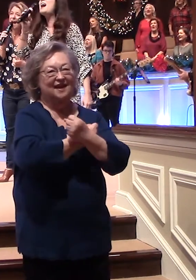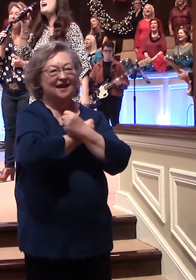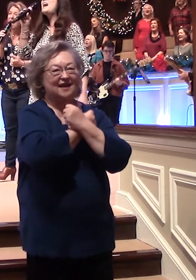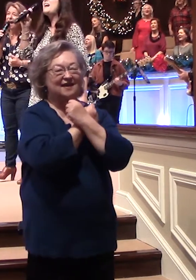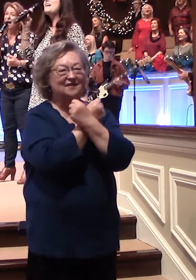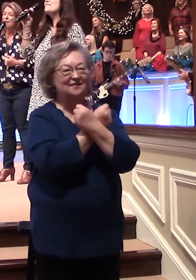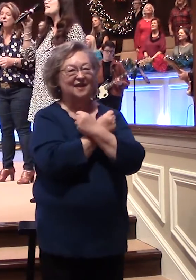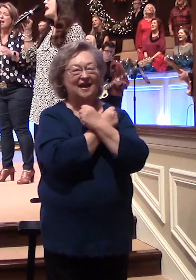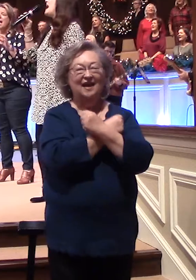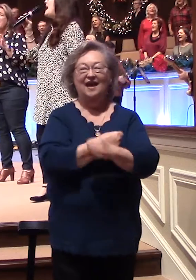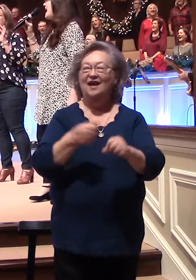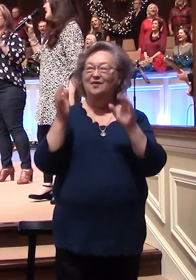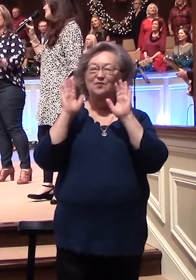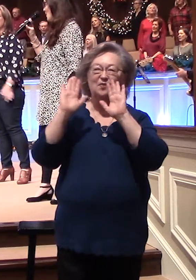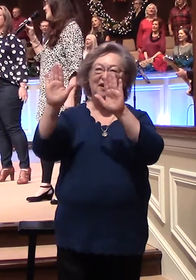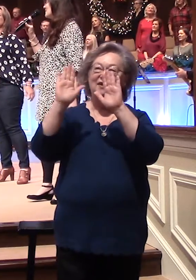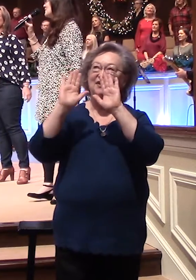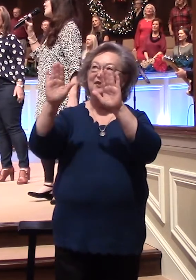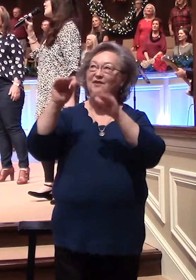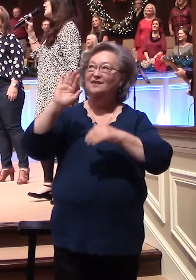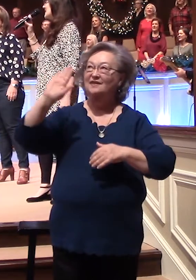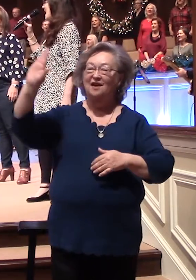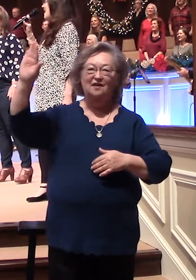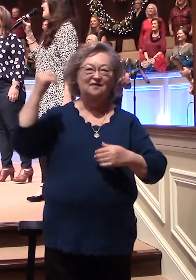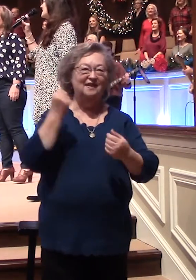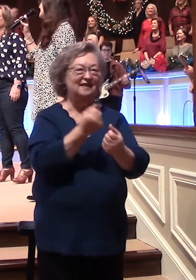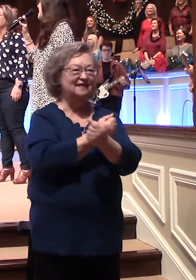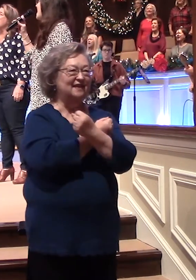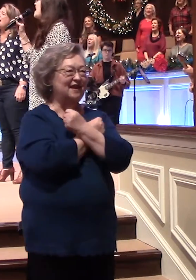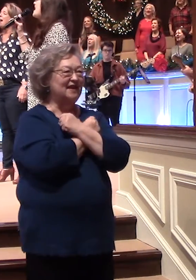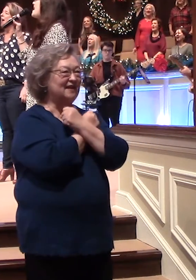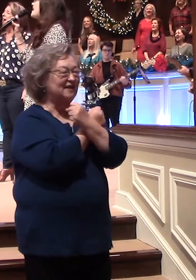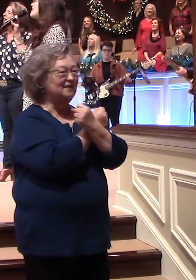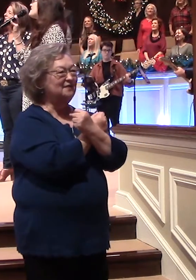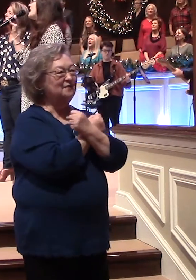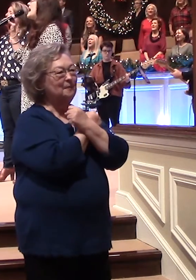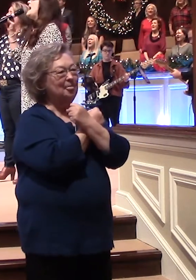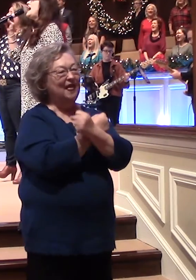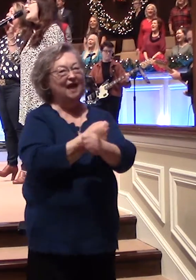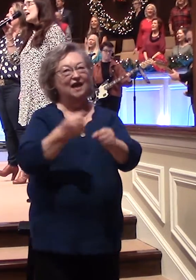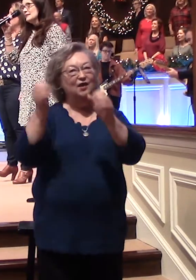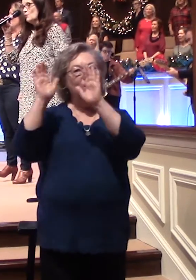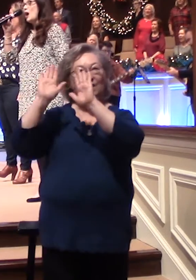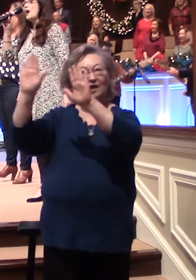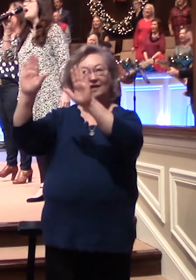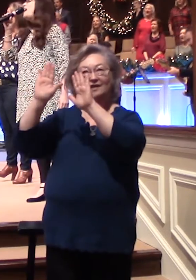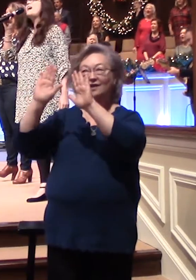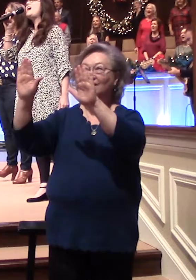And one.